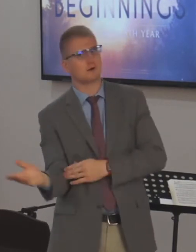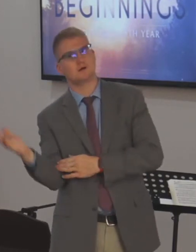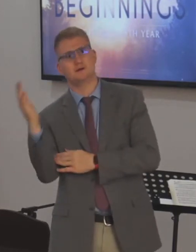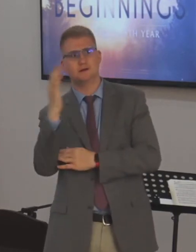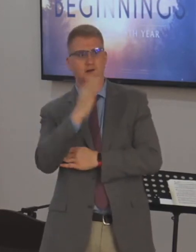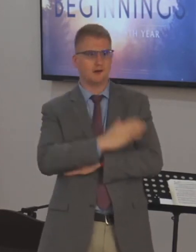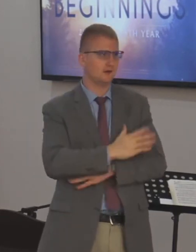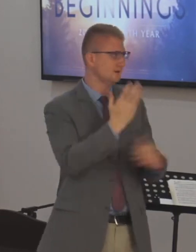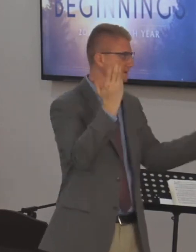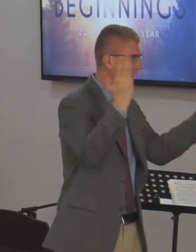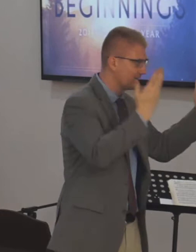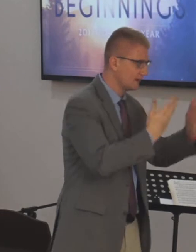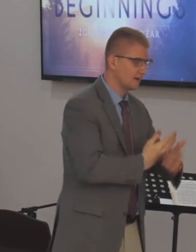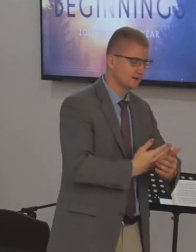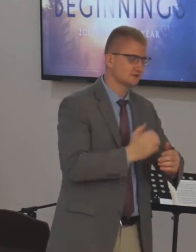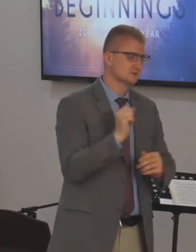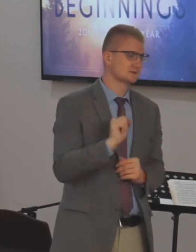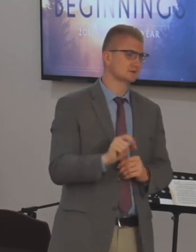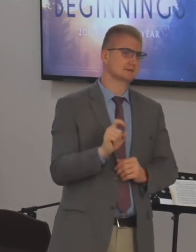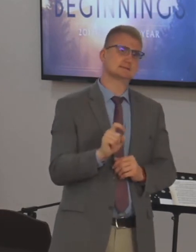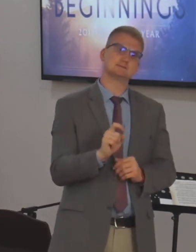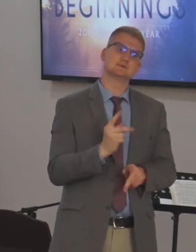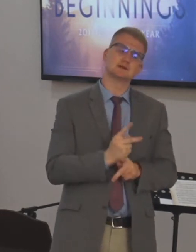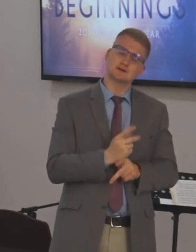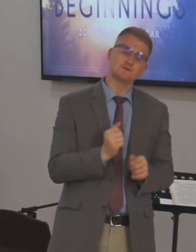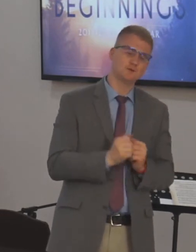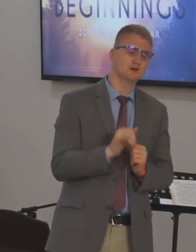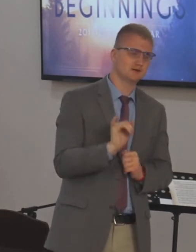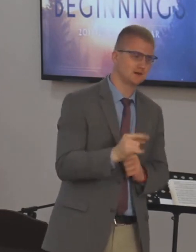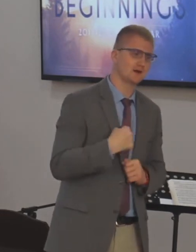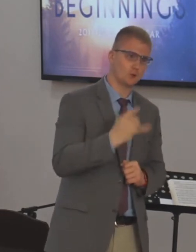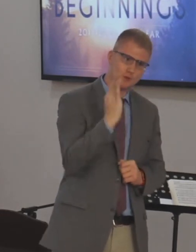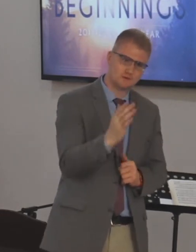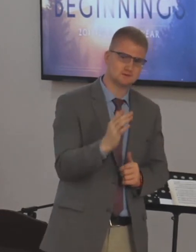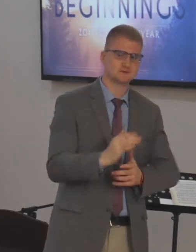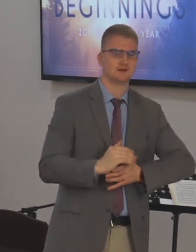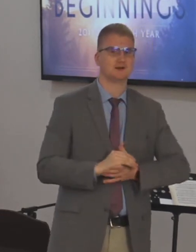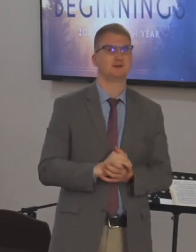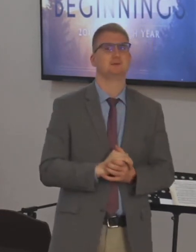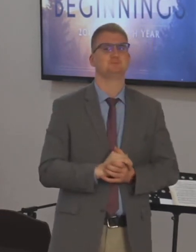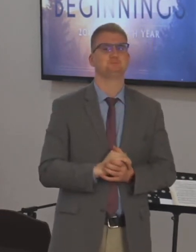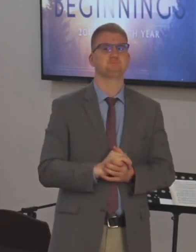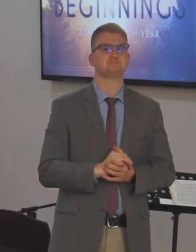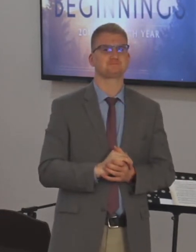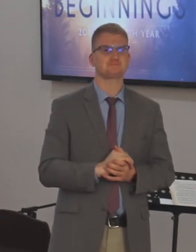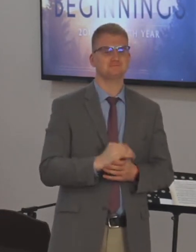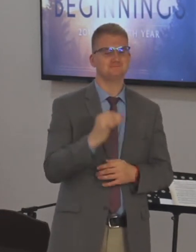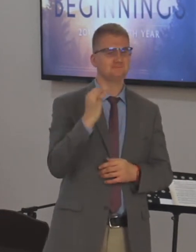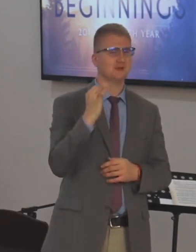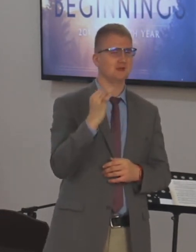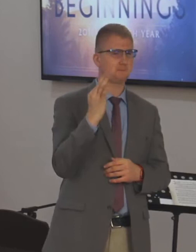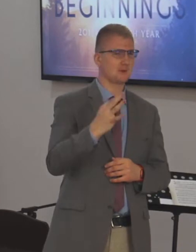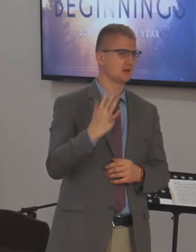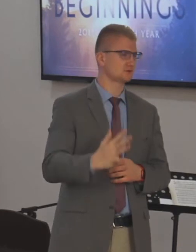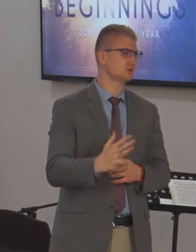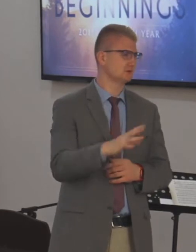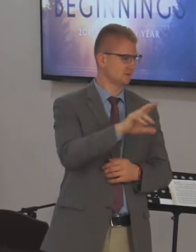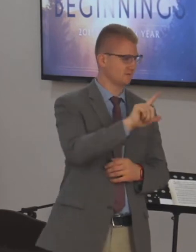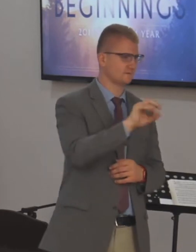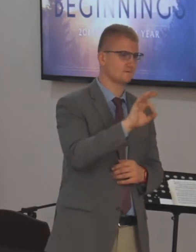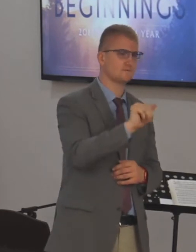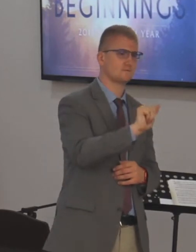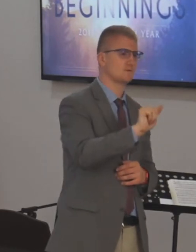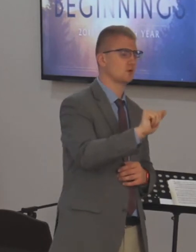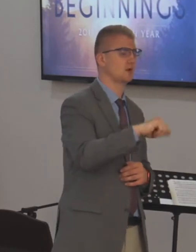be sensitive to that. And Pastor Strange had this habit of, he would look at the clock, and it was 10 after 8